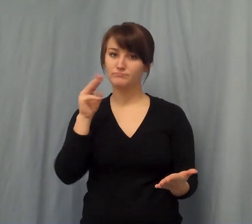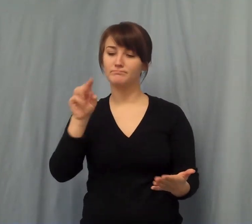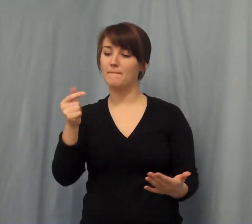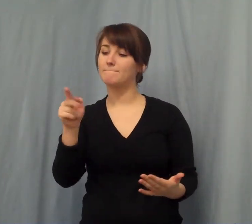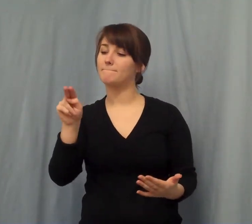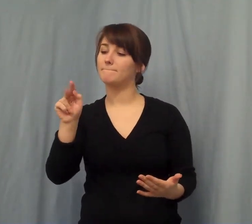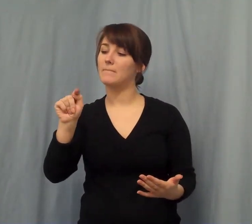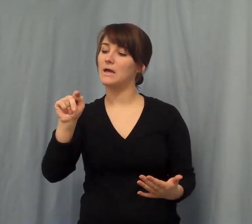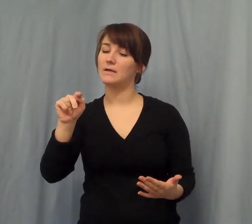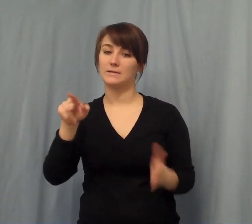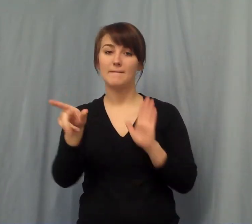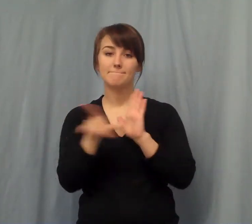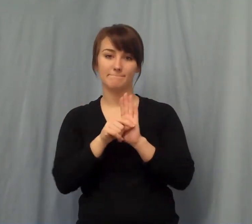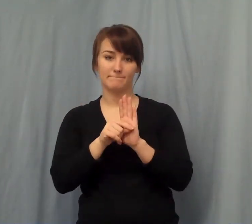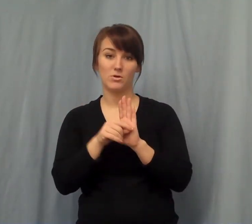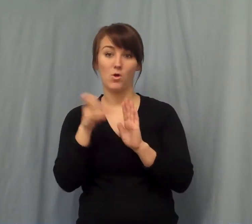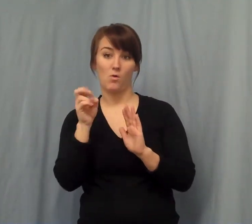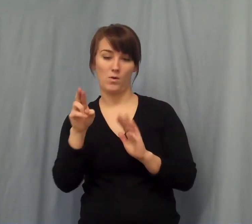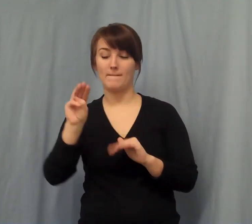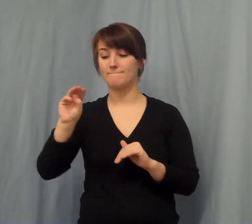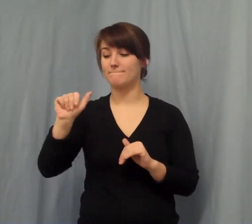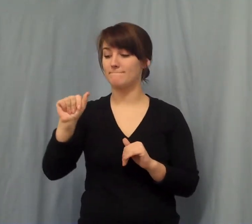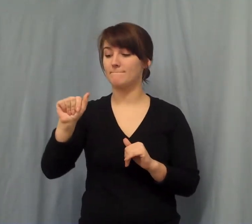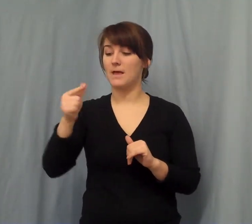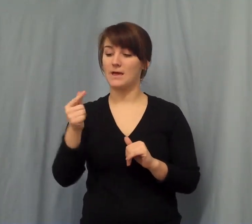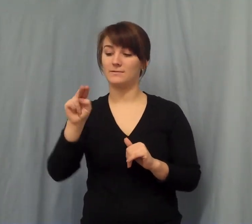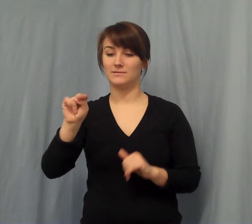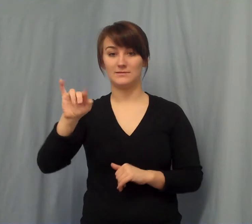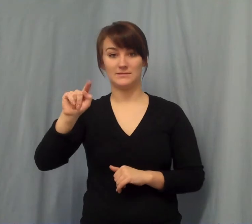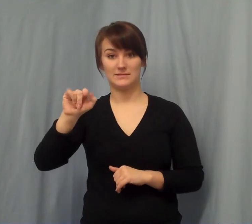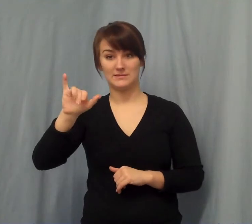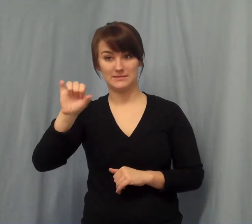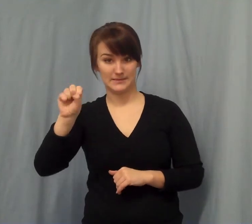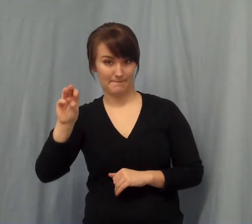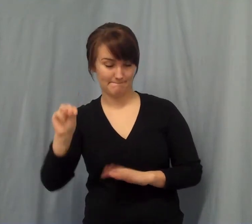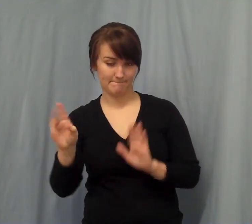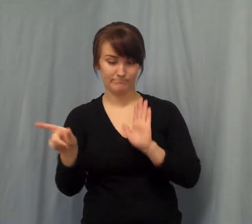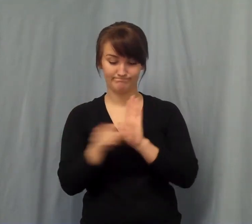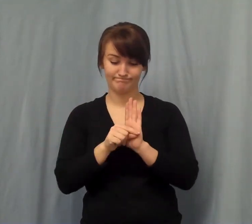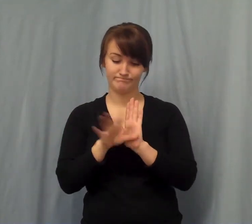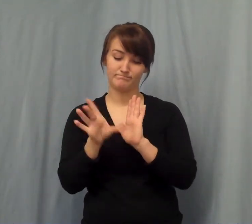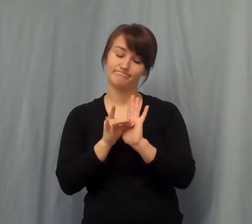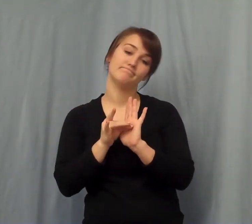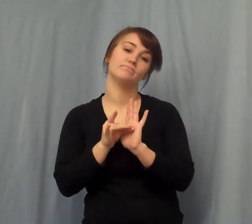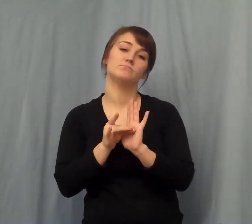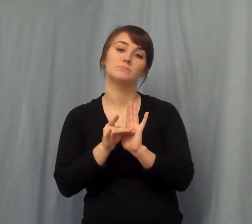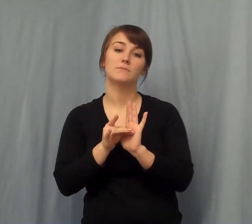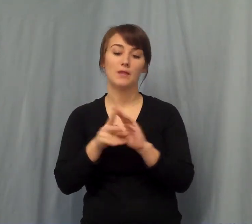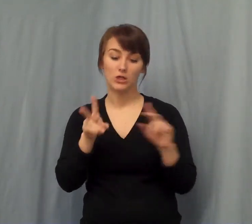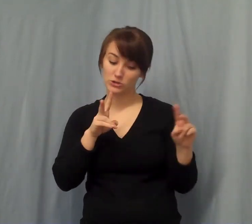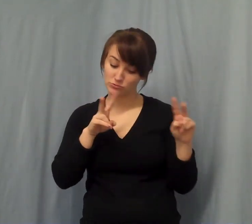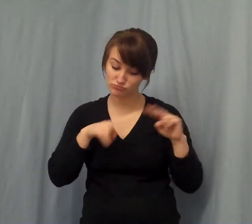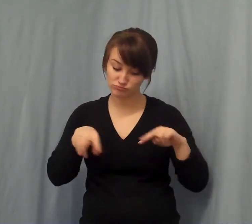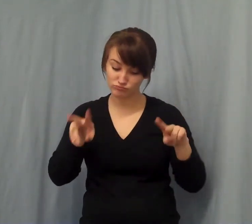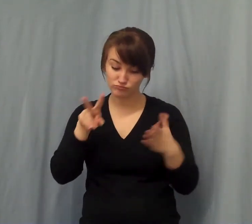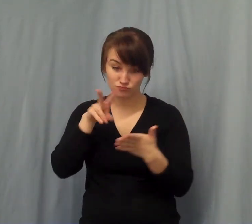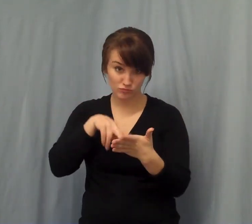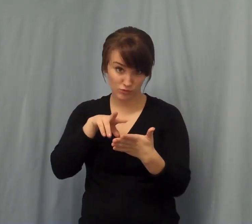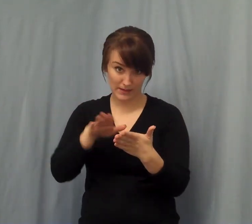Or it's called magnetism. What I want you to do is I want you to look carefully on that page, and I want you to read that page to